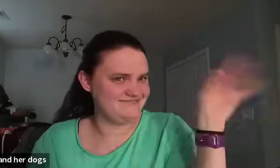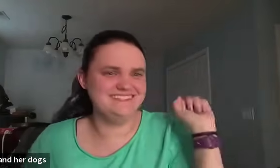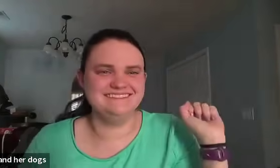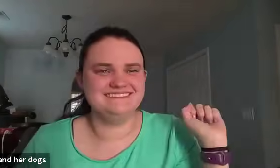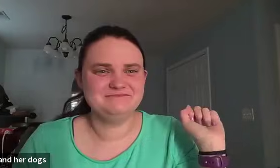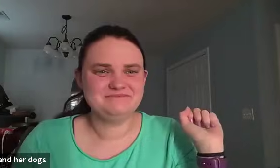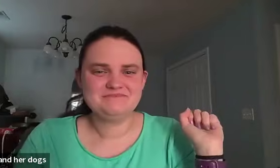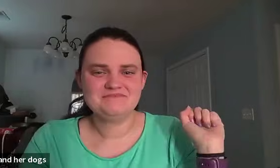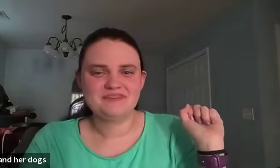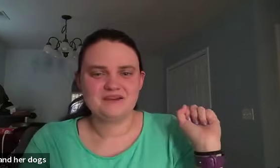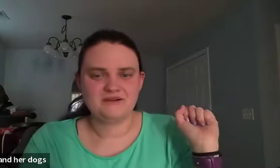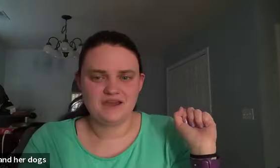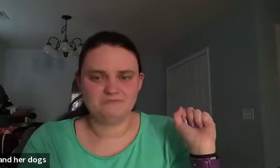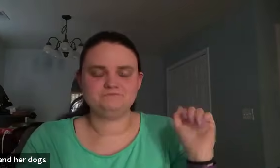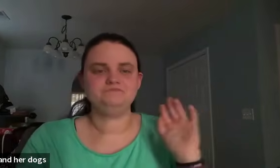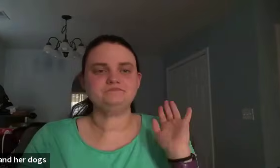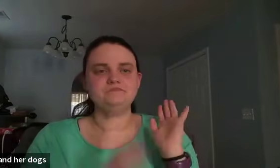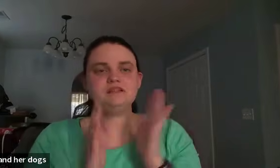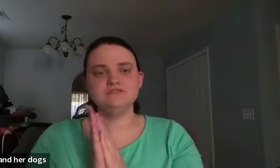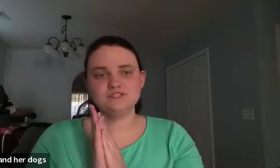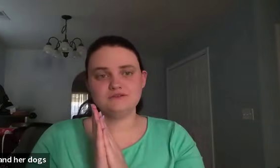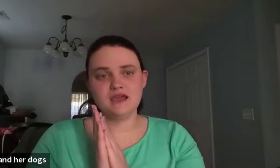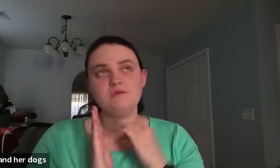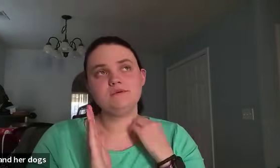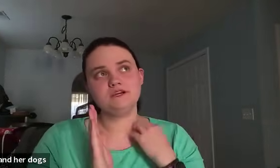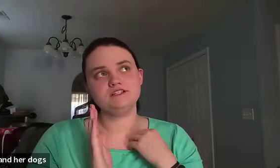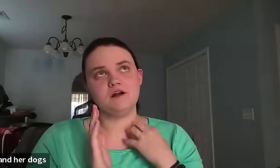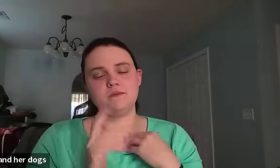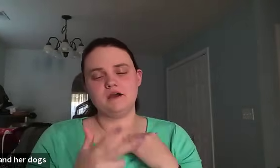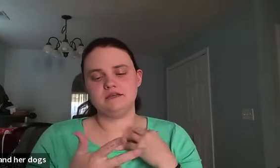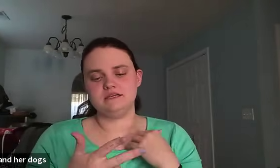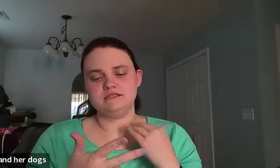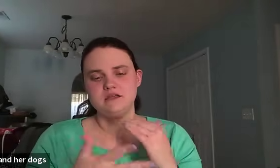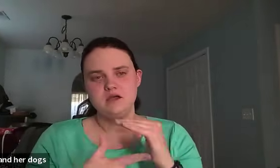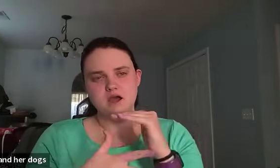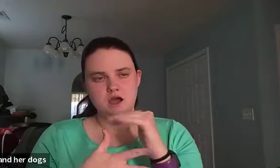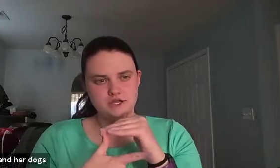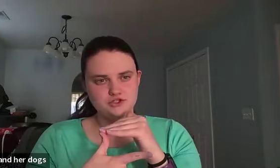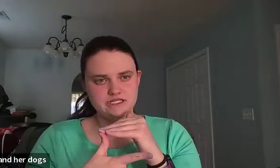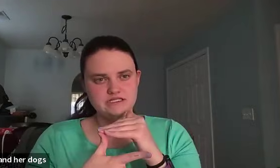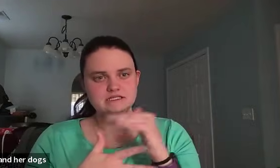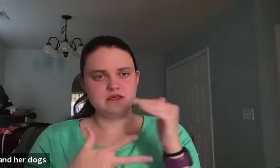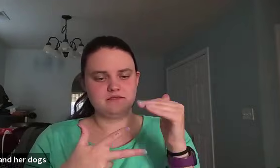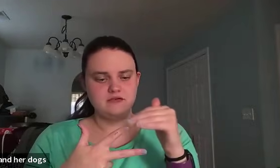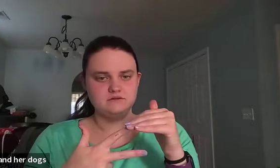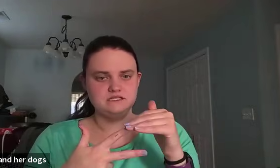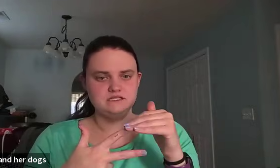99. Okay. So now what we're going to talk about is hundreds,